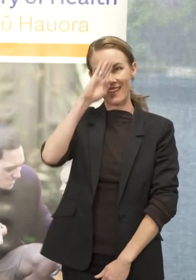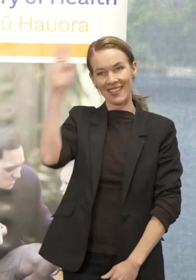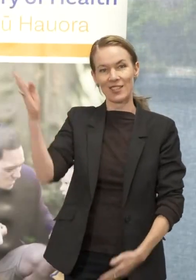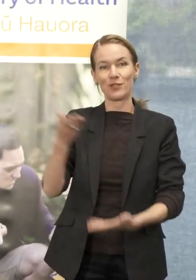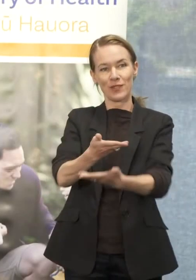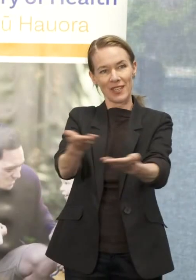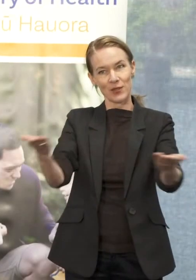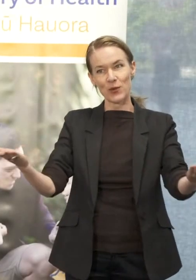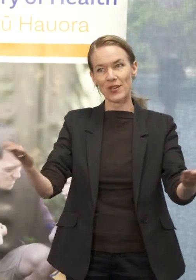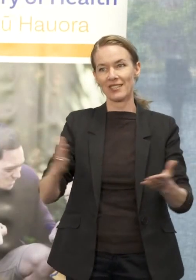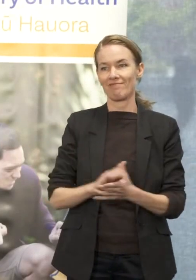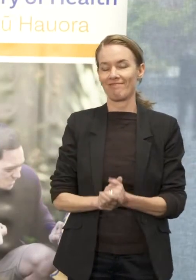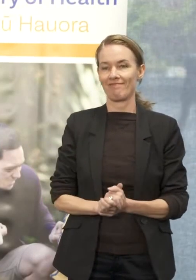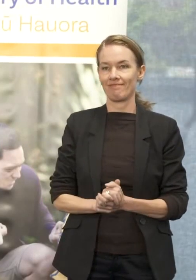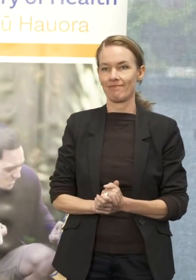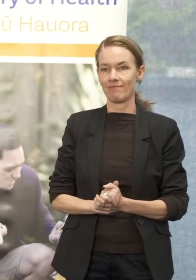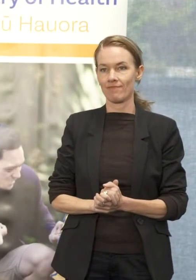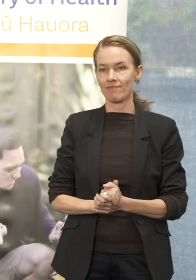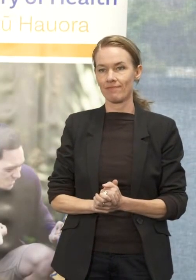Koutou katoa.